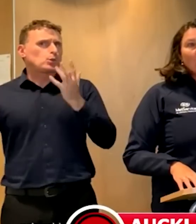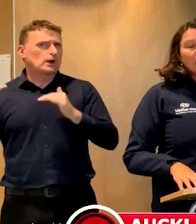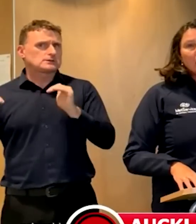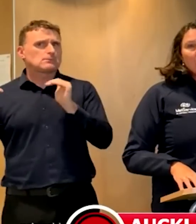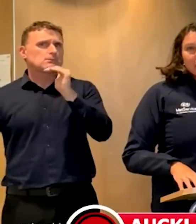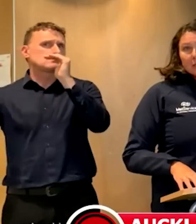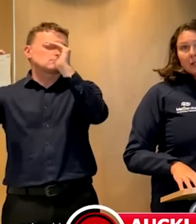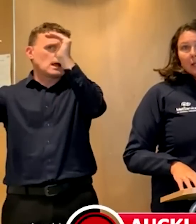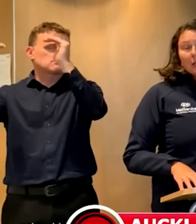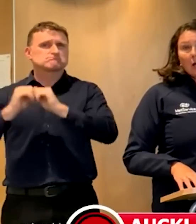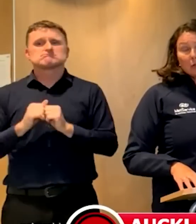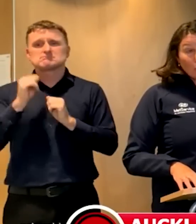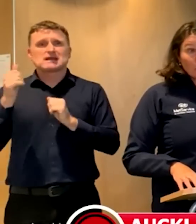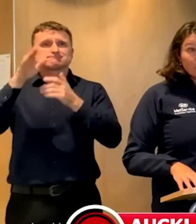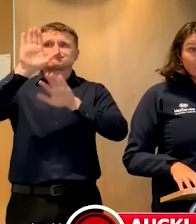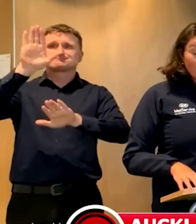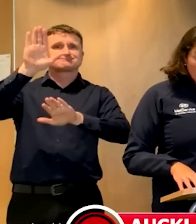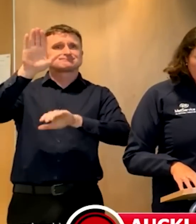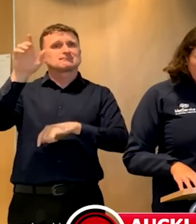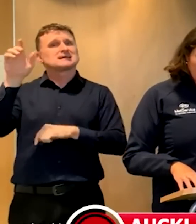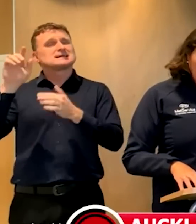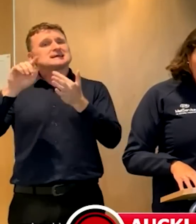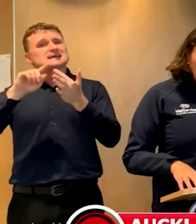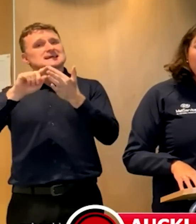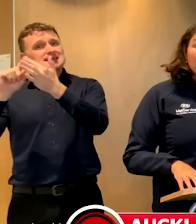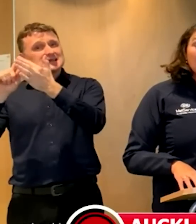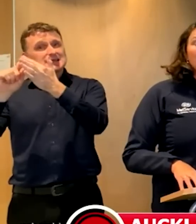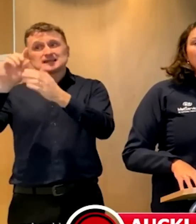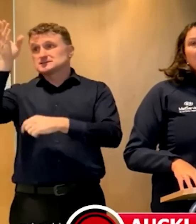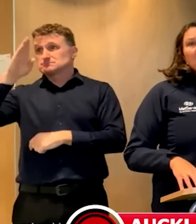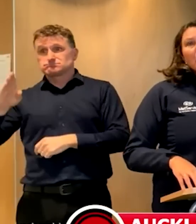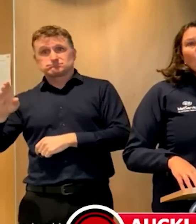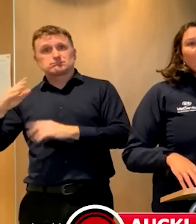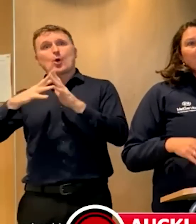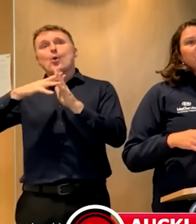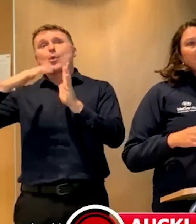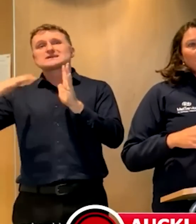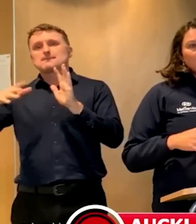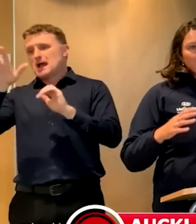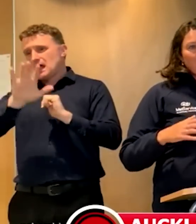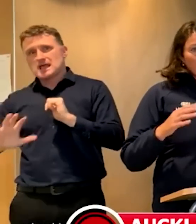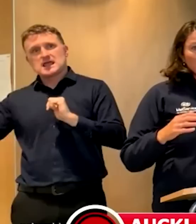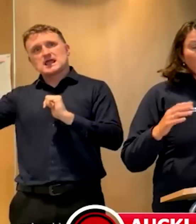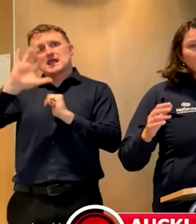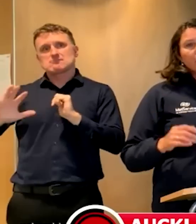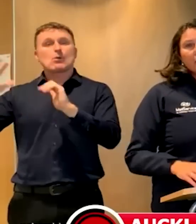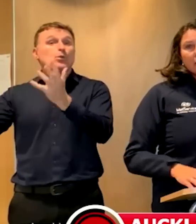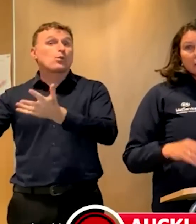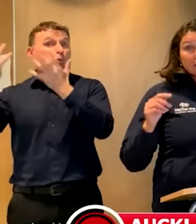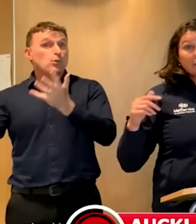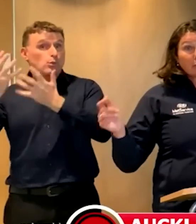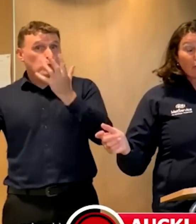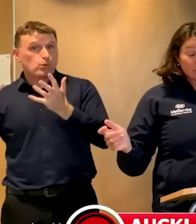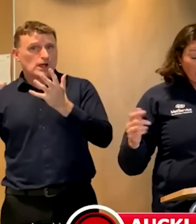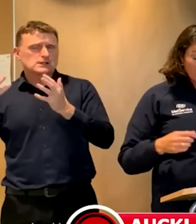eastern coastline, particularly north of the Waitemata Harbour, then we expect that wind watch to